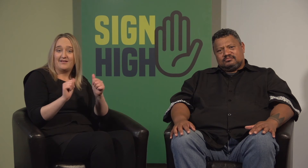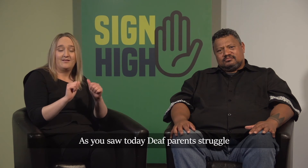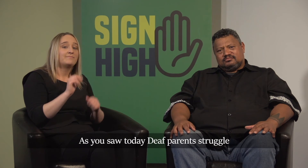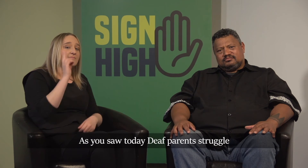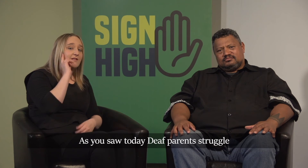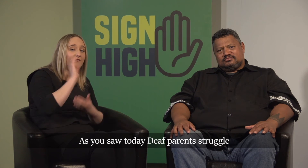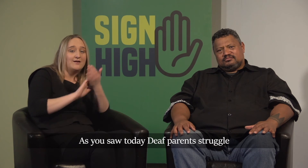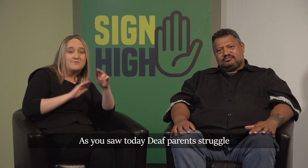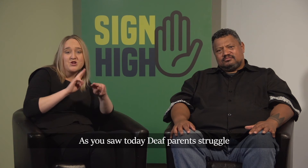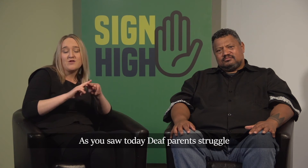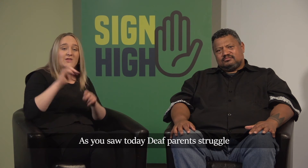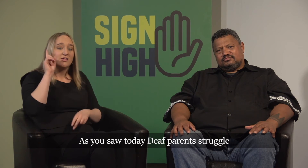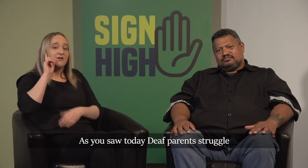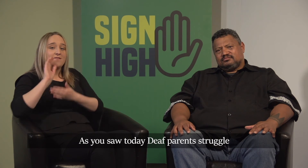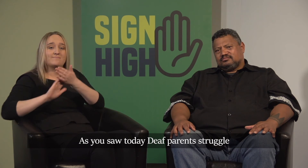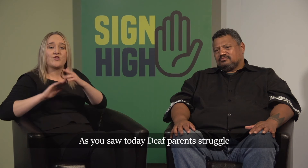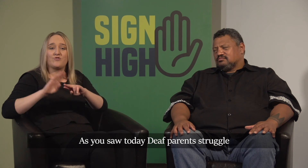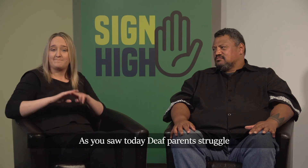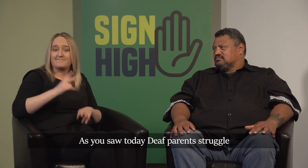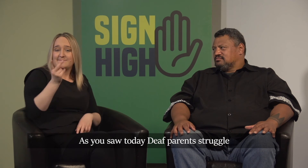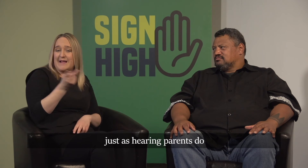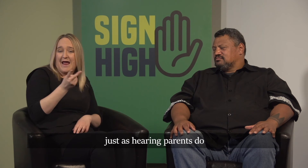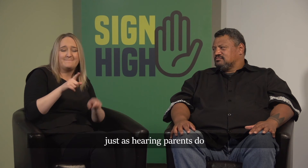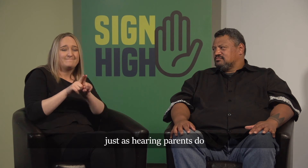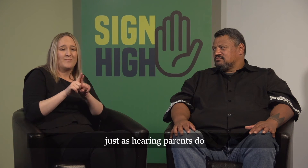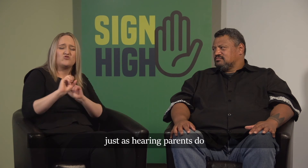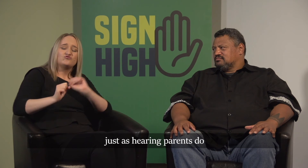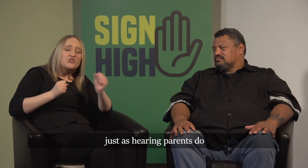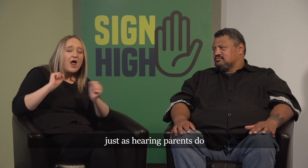As you saw today, deaf parents struggle just as hearing parents do.